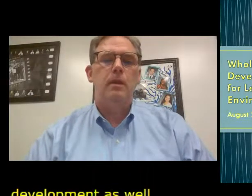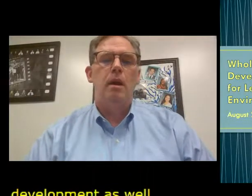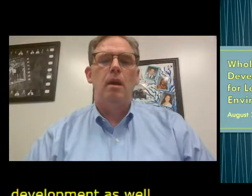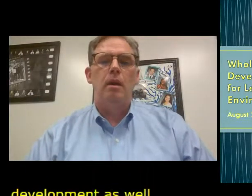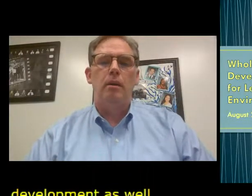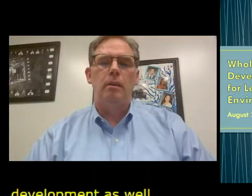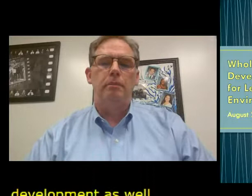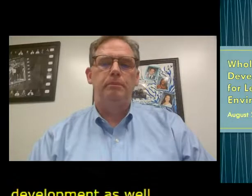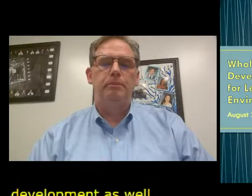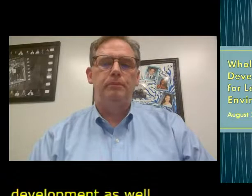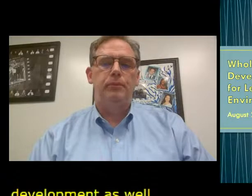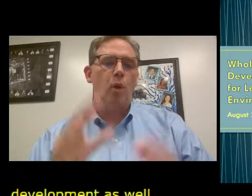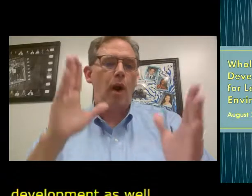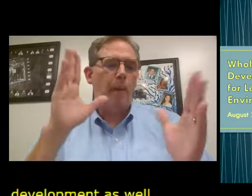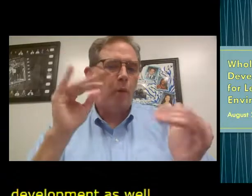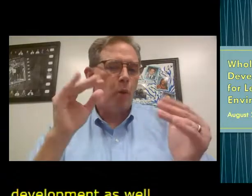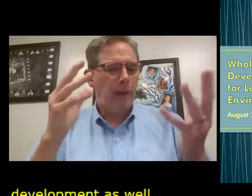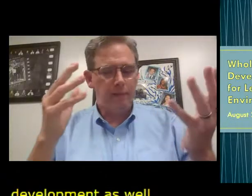field.